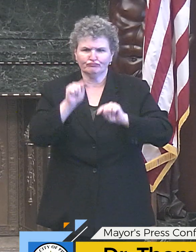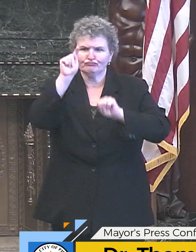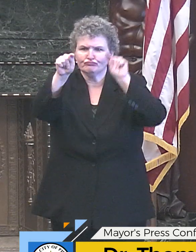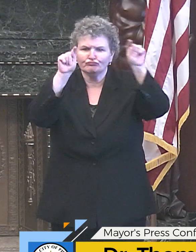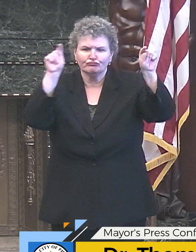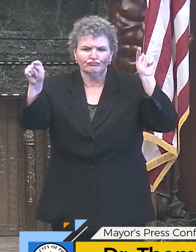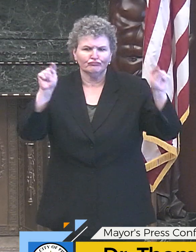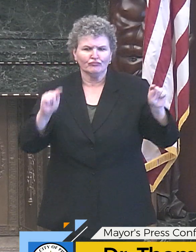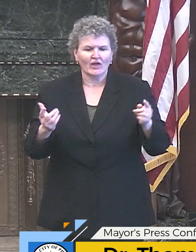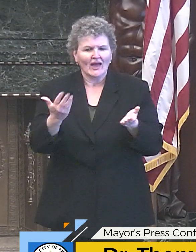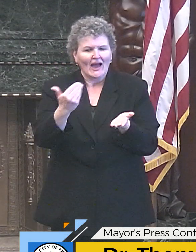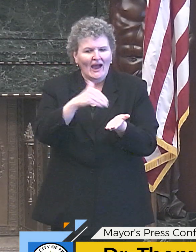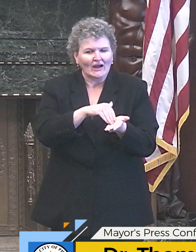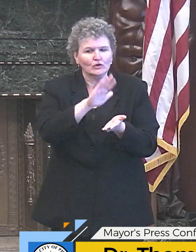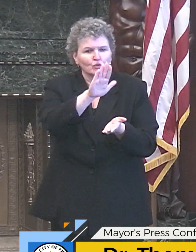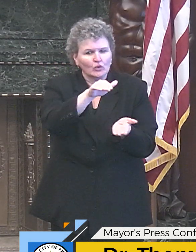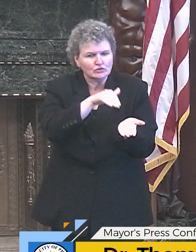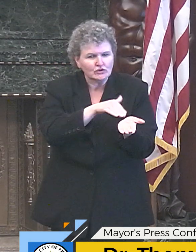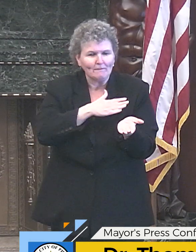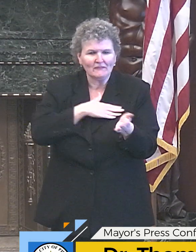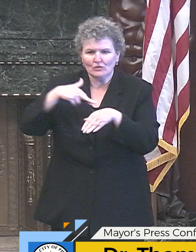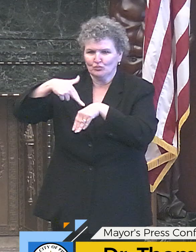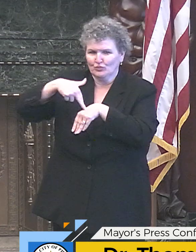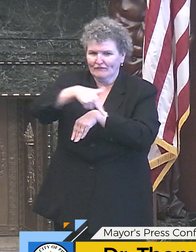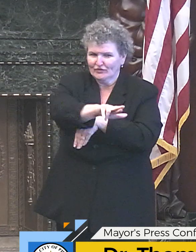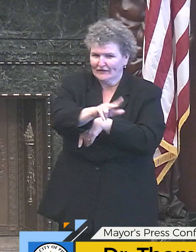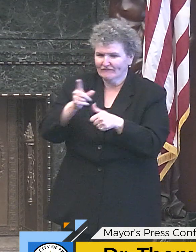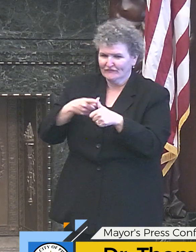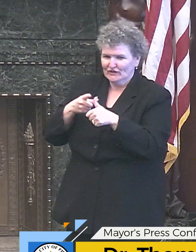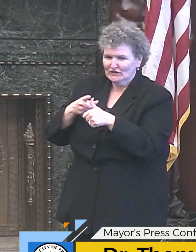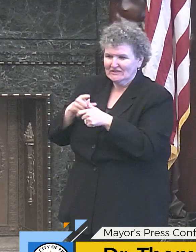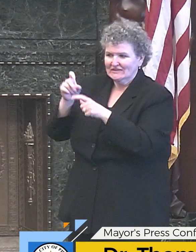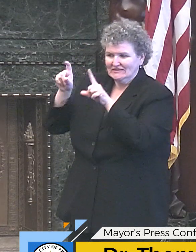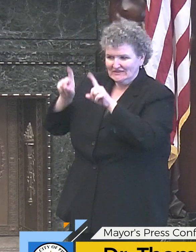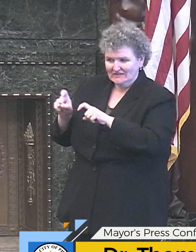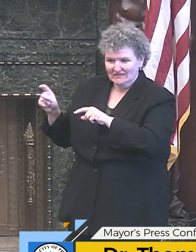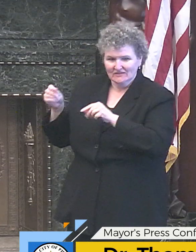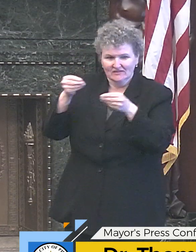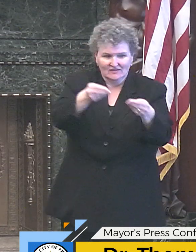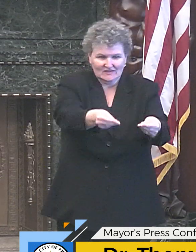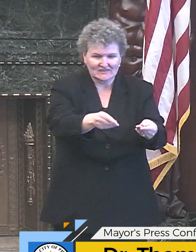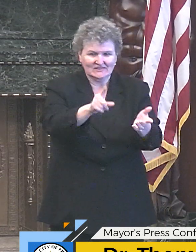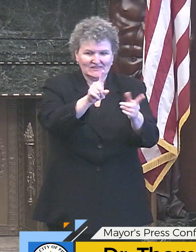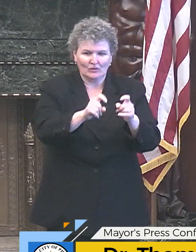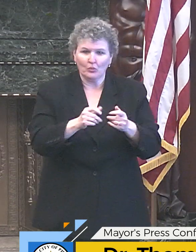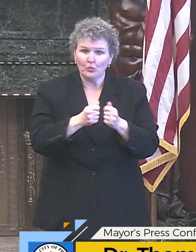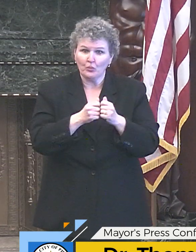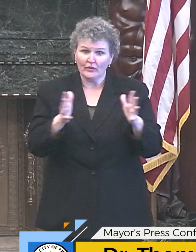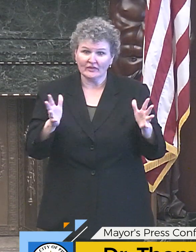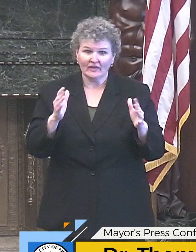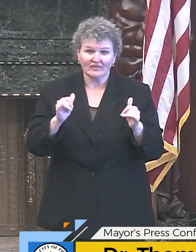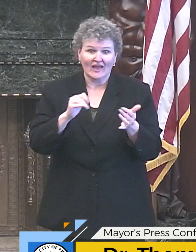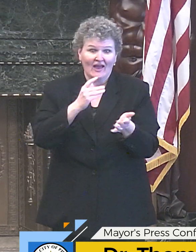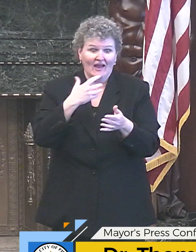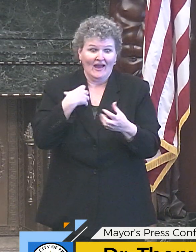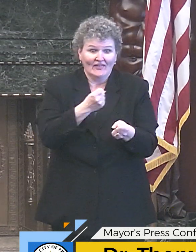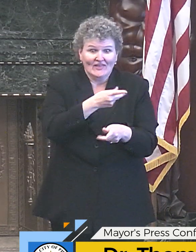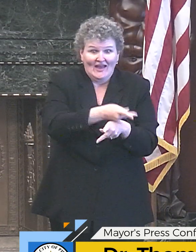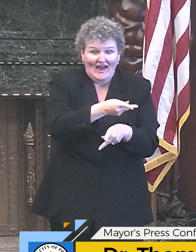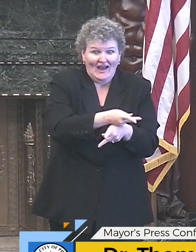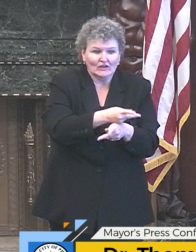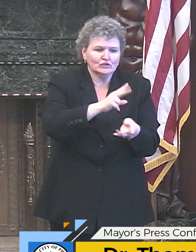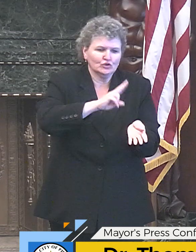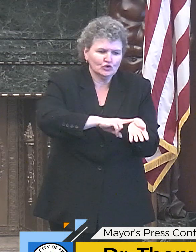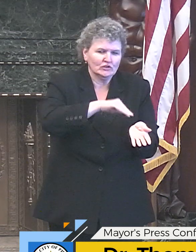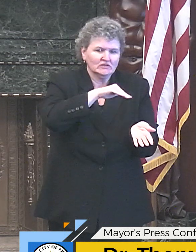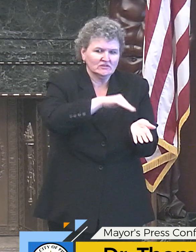from a healthcare provider affiliated with those sites. In general, the testing criteria are for healthcare workers and for people over the age of 50 who